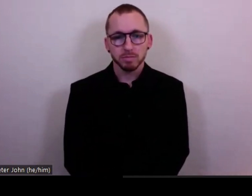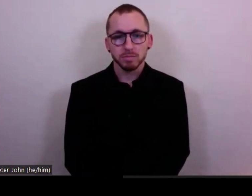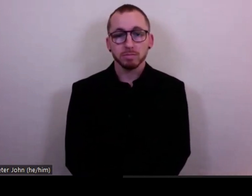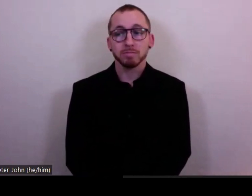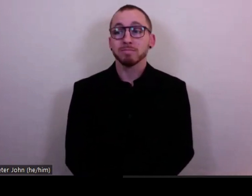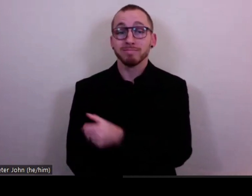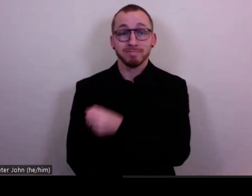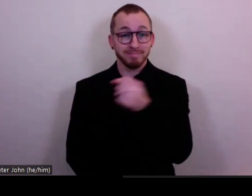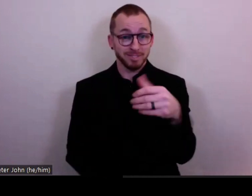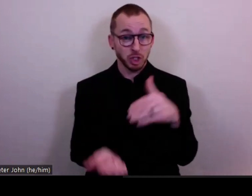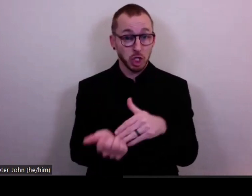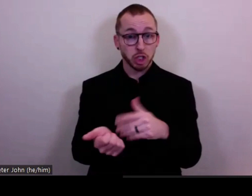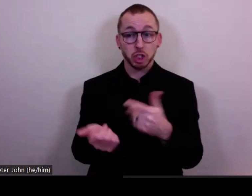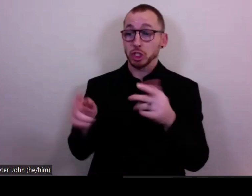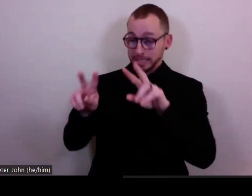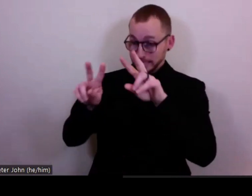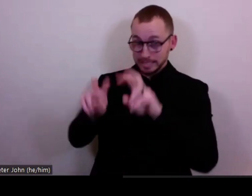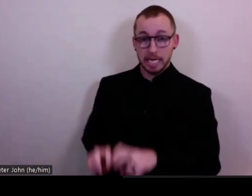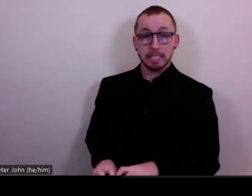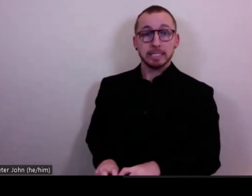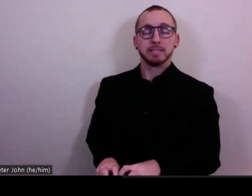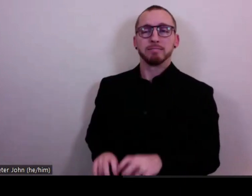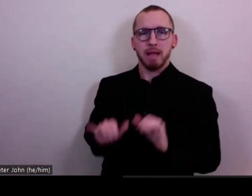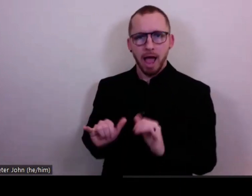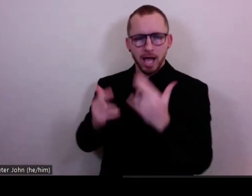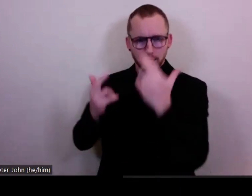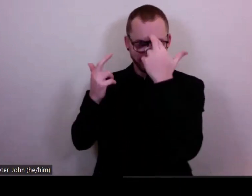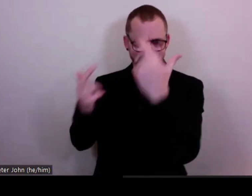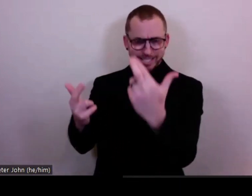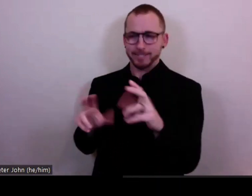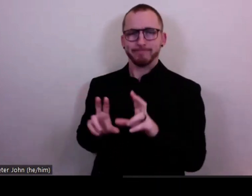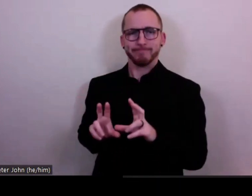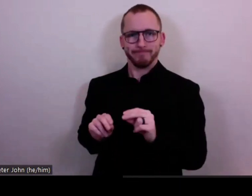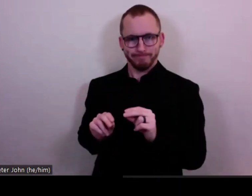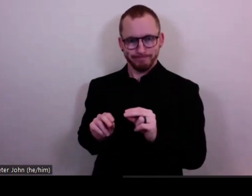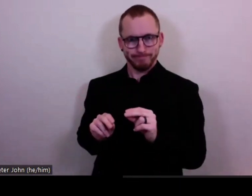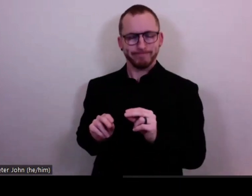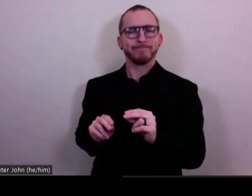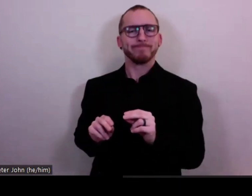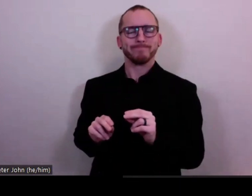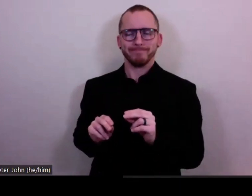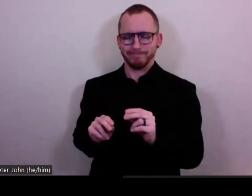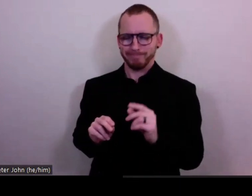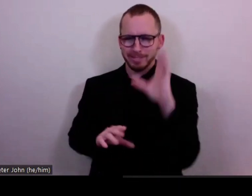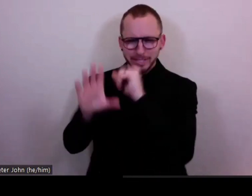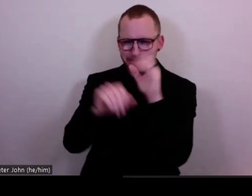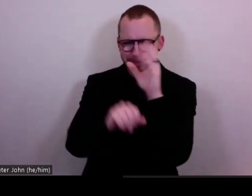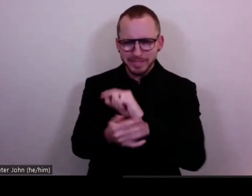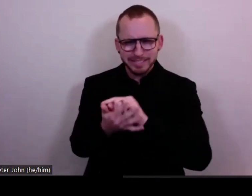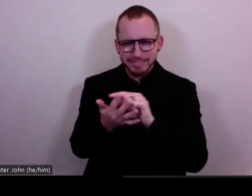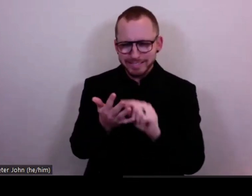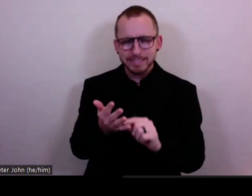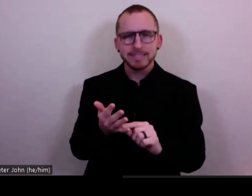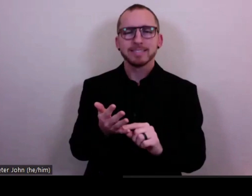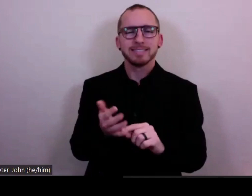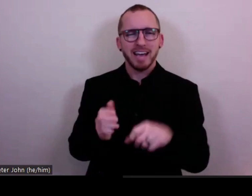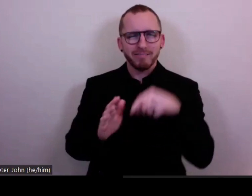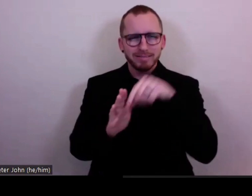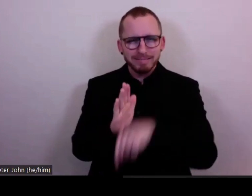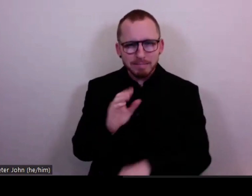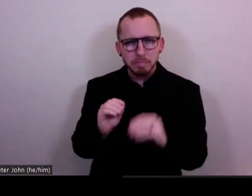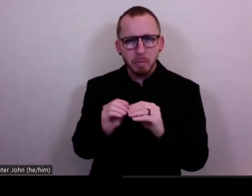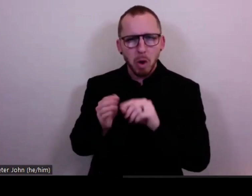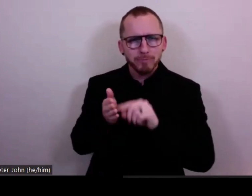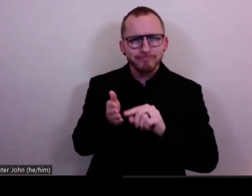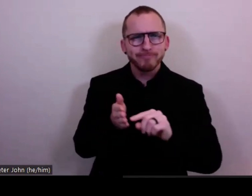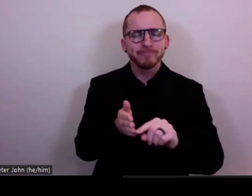realize, no, we're missing some pieces here. So let's go back. I think we could reduce a lot of our